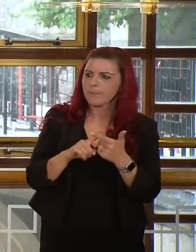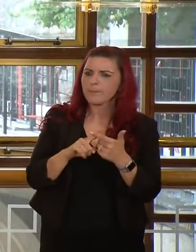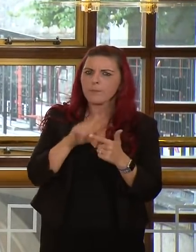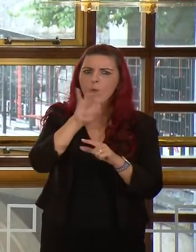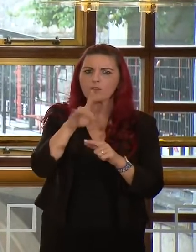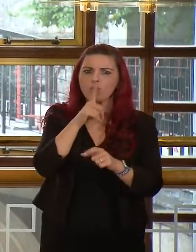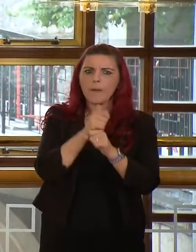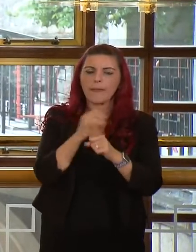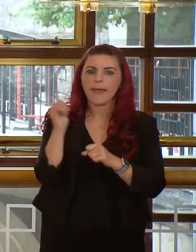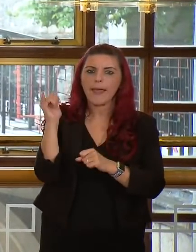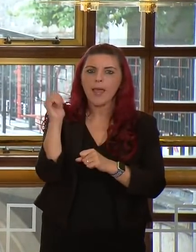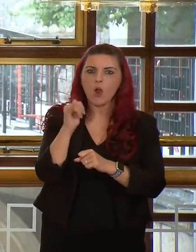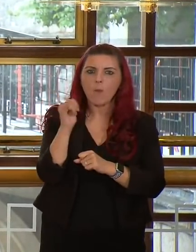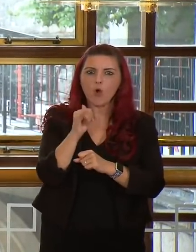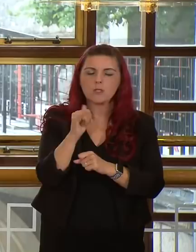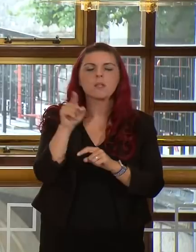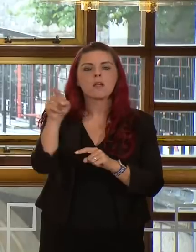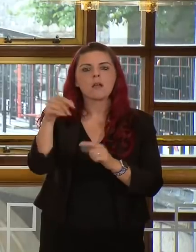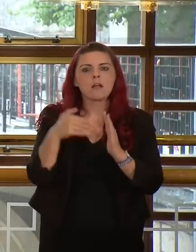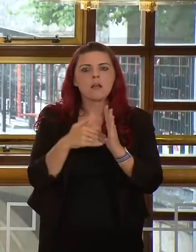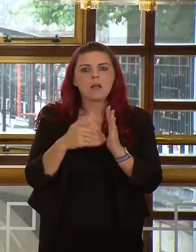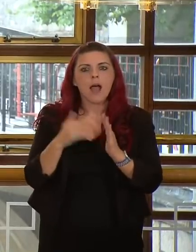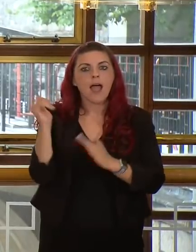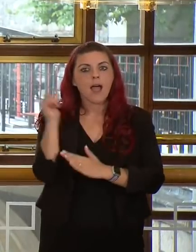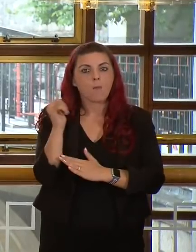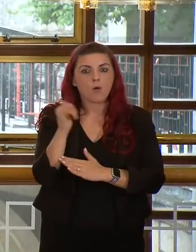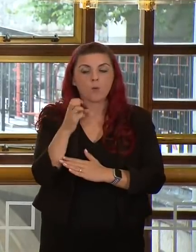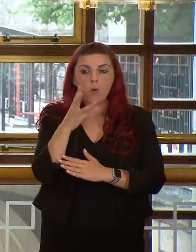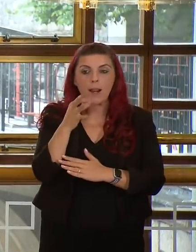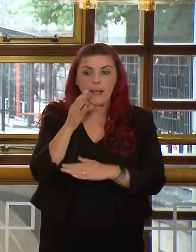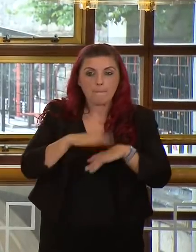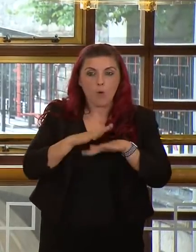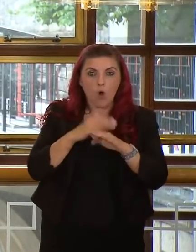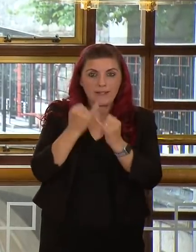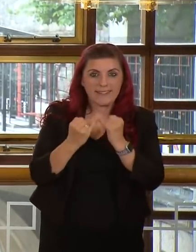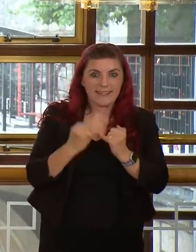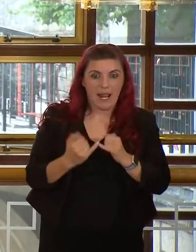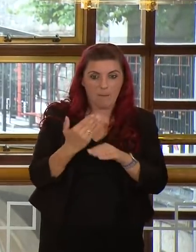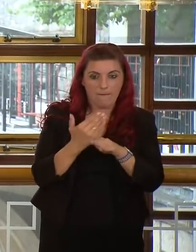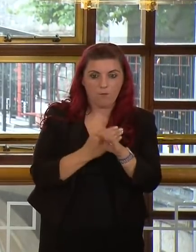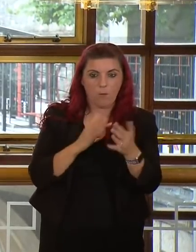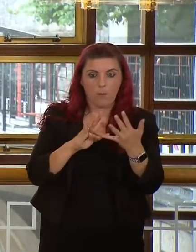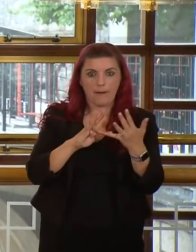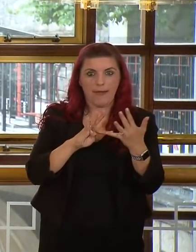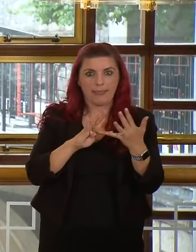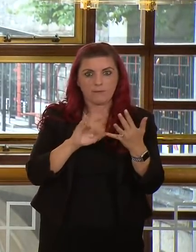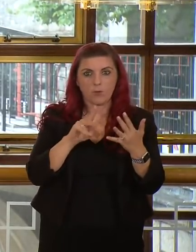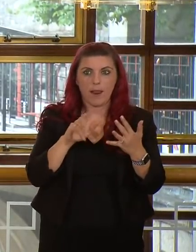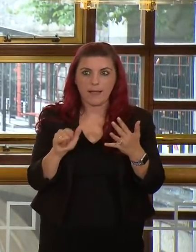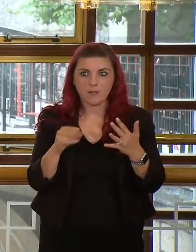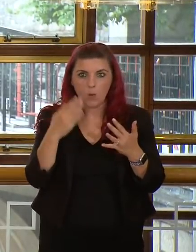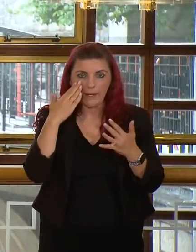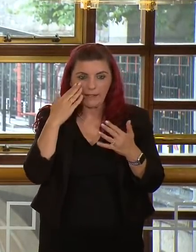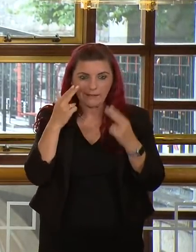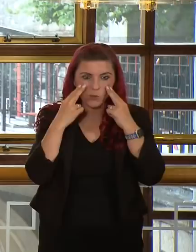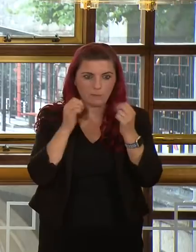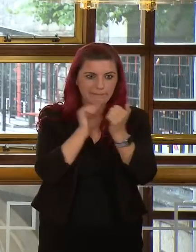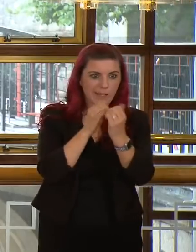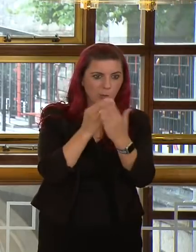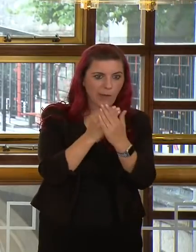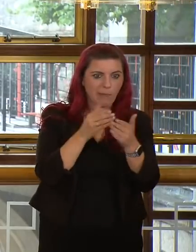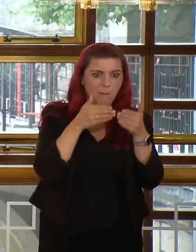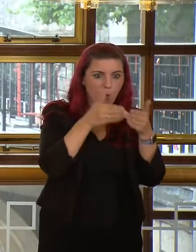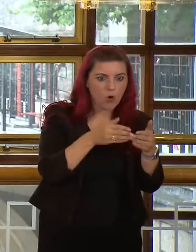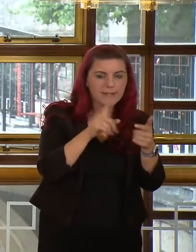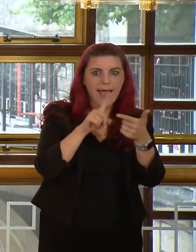Yeah, that's something that has to be worked out in a bit more detail between now and the 9th of July. We need to engage more with the airports and ports, and also